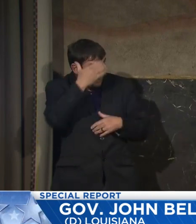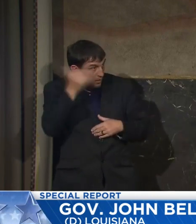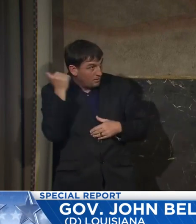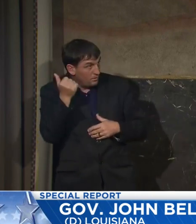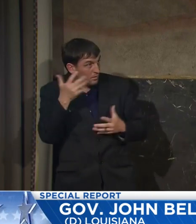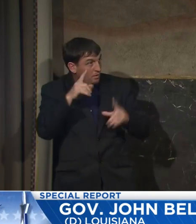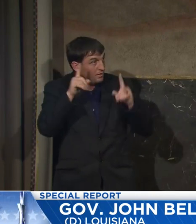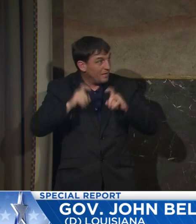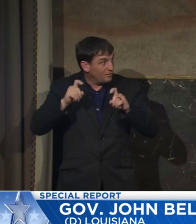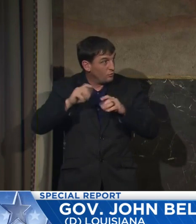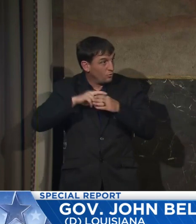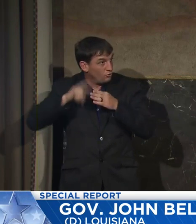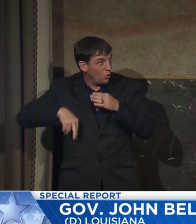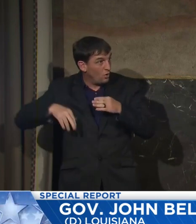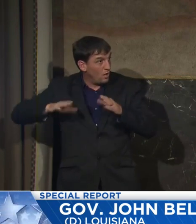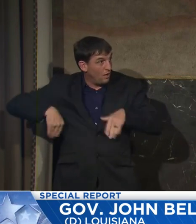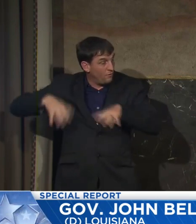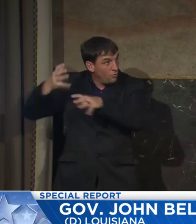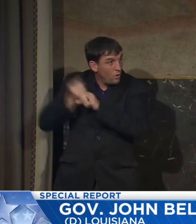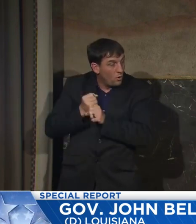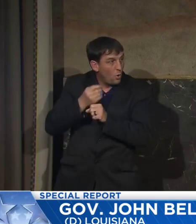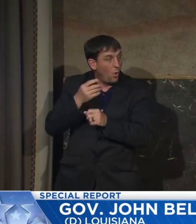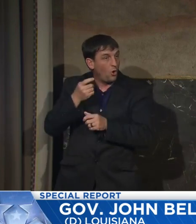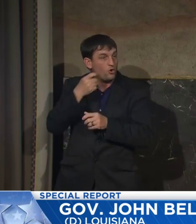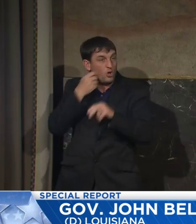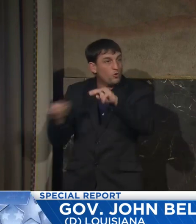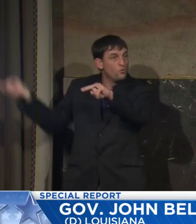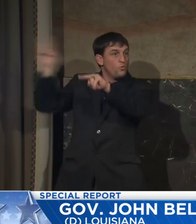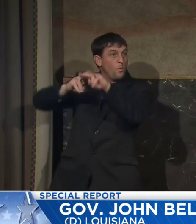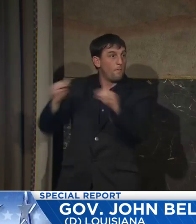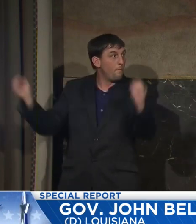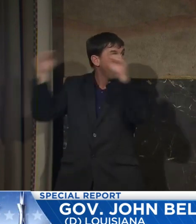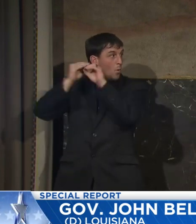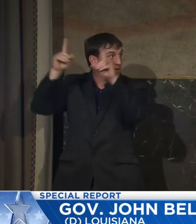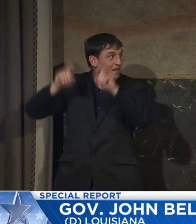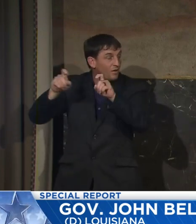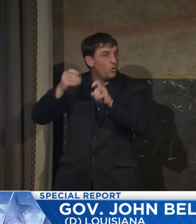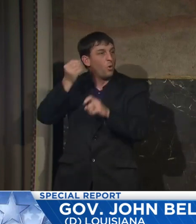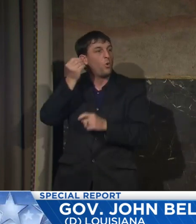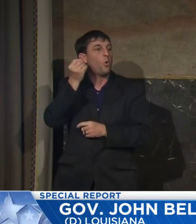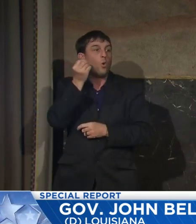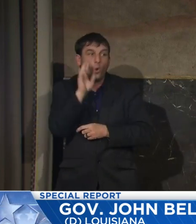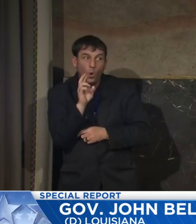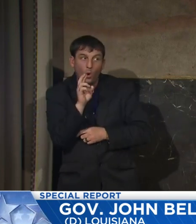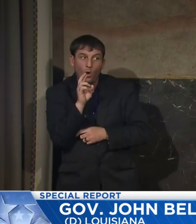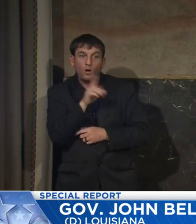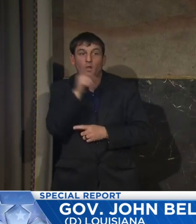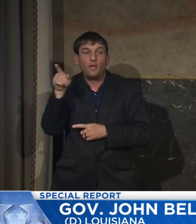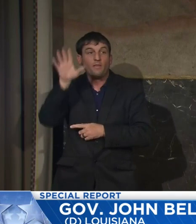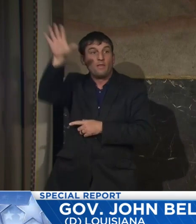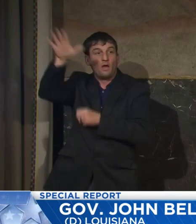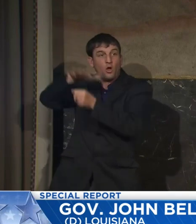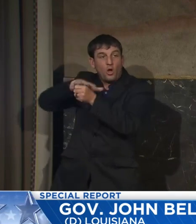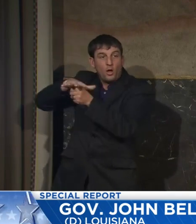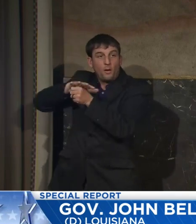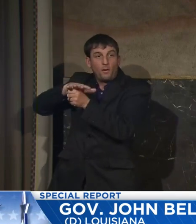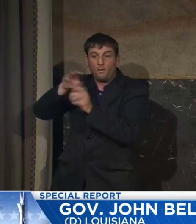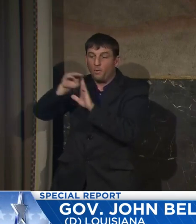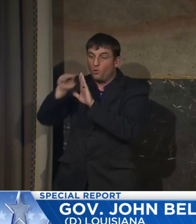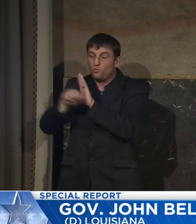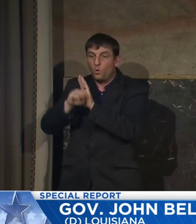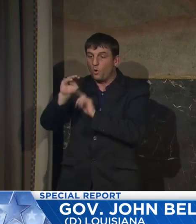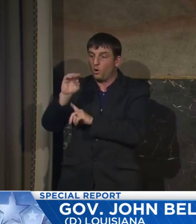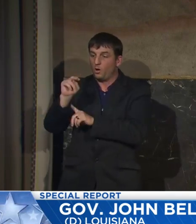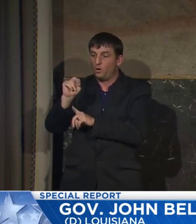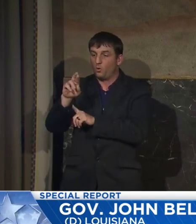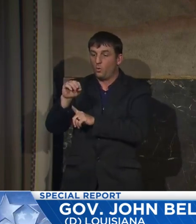just not coming in, that testing was increased there, or were they not really adhering in that area to social distancing? Well, I mean,